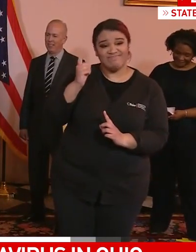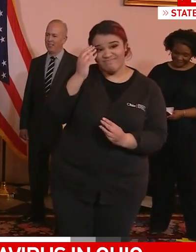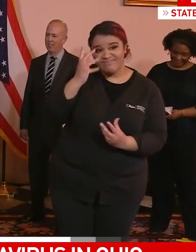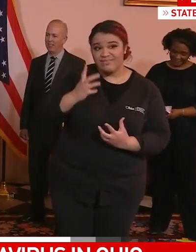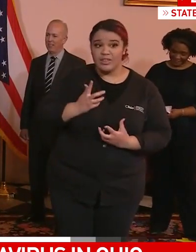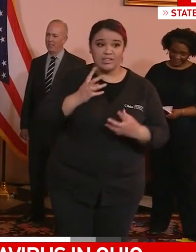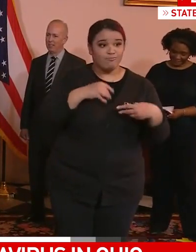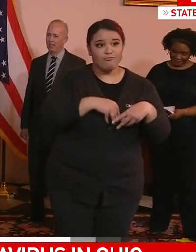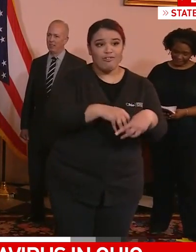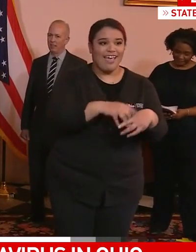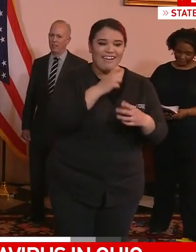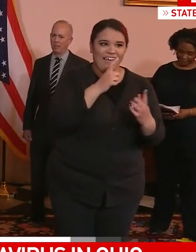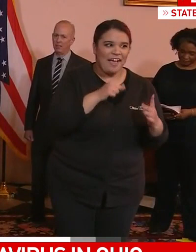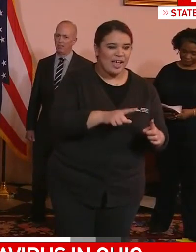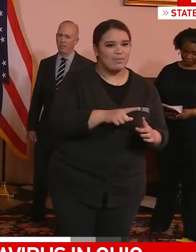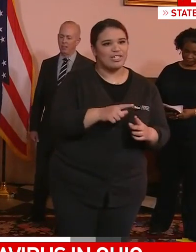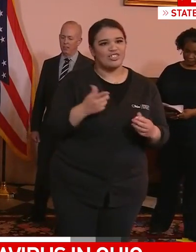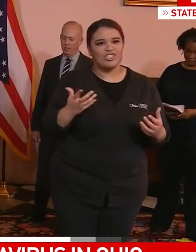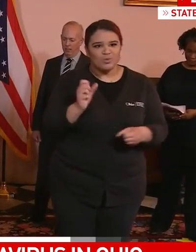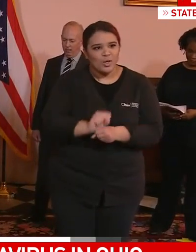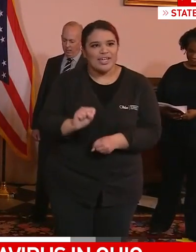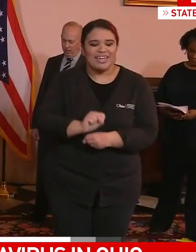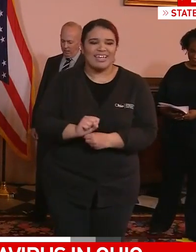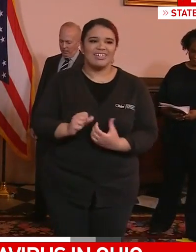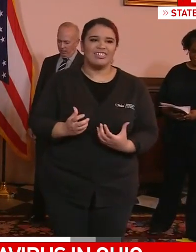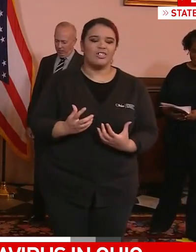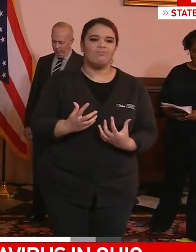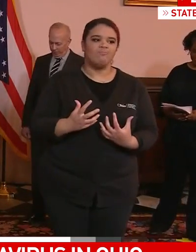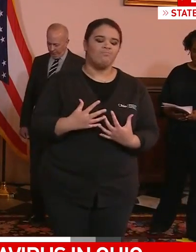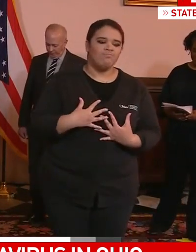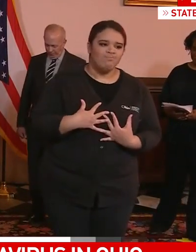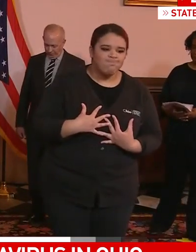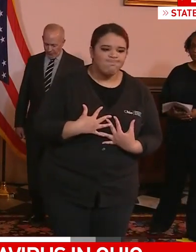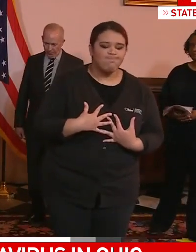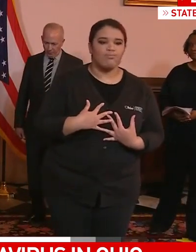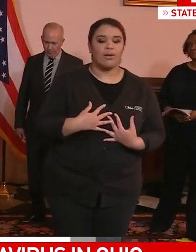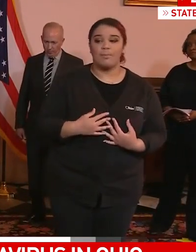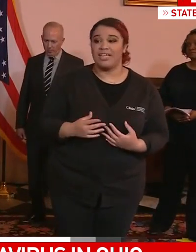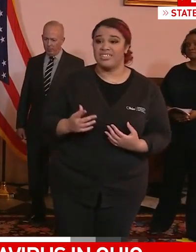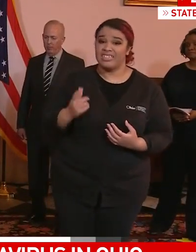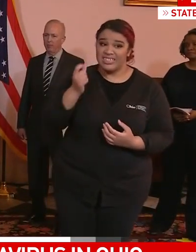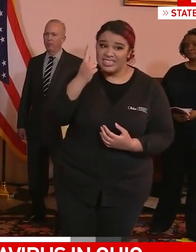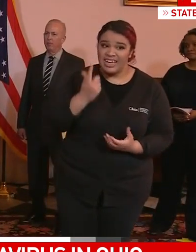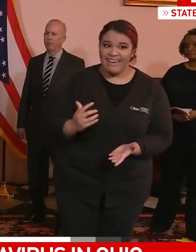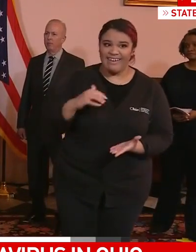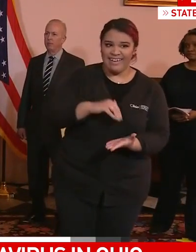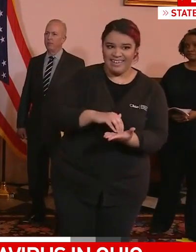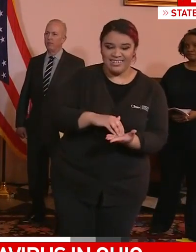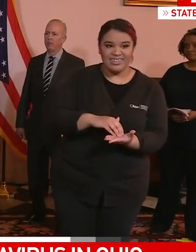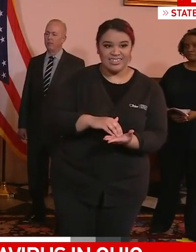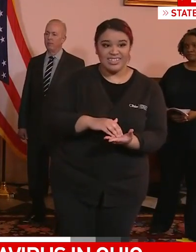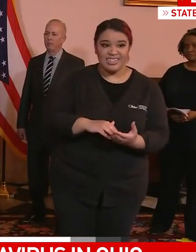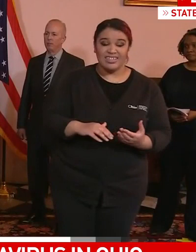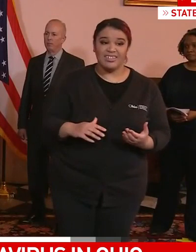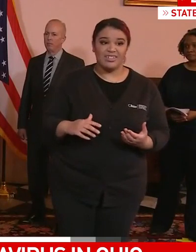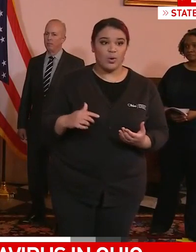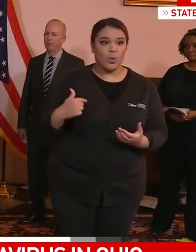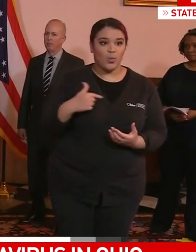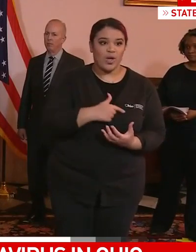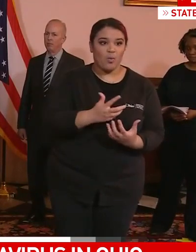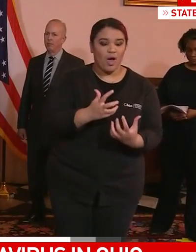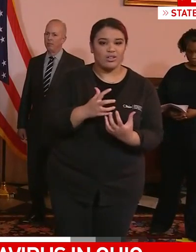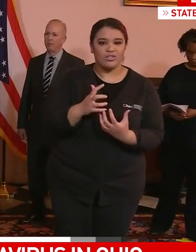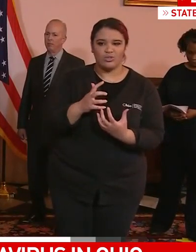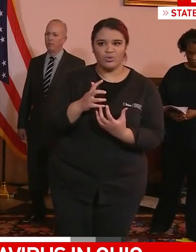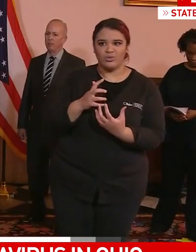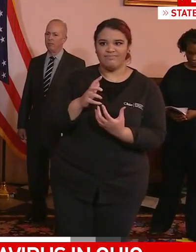But this is the difference. This is the difference this will make. We want to be St. Louis, and we want to do the things that the 2